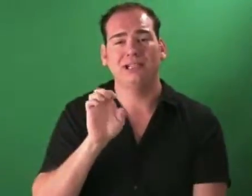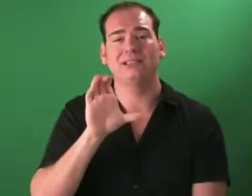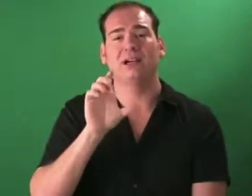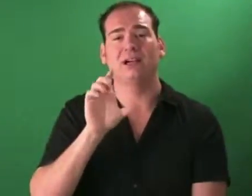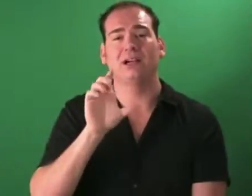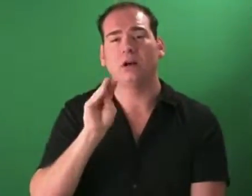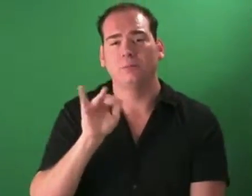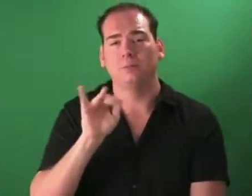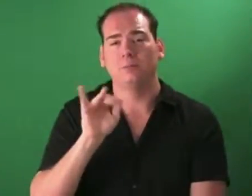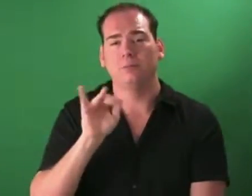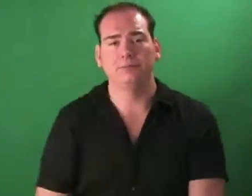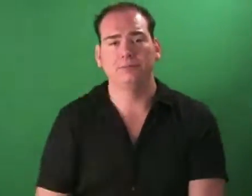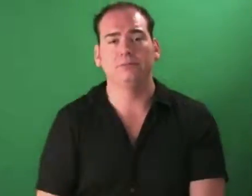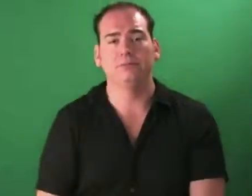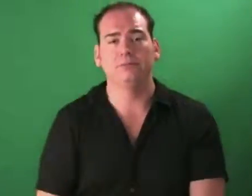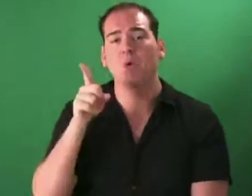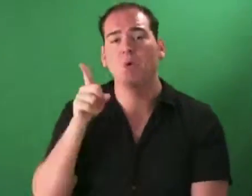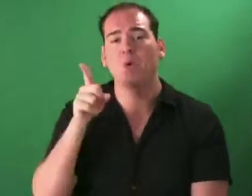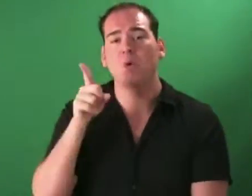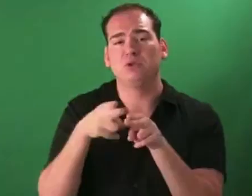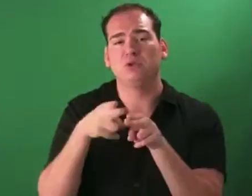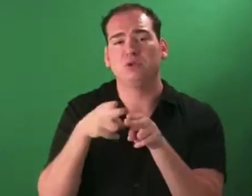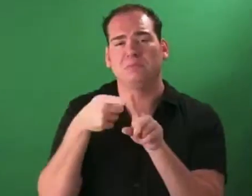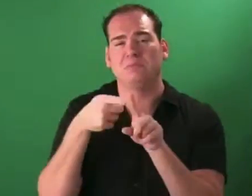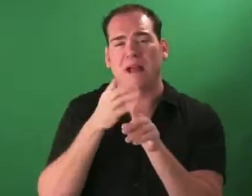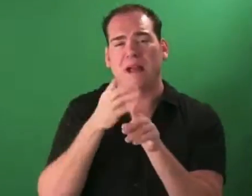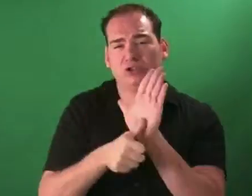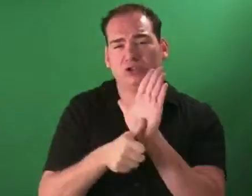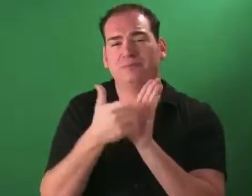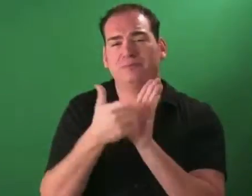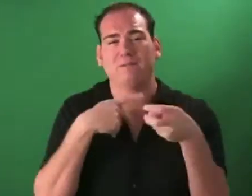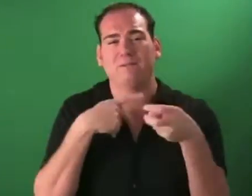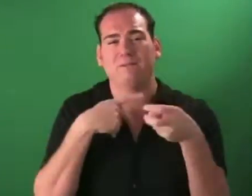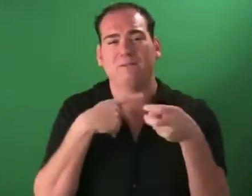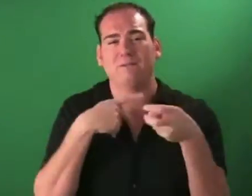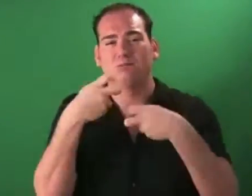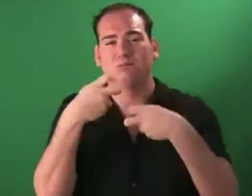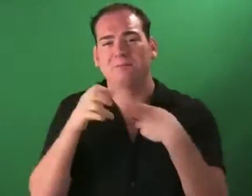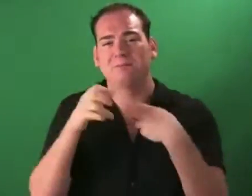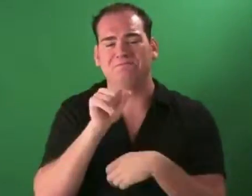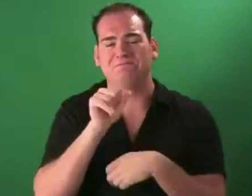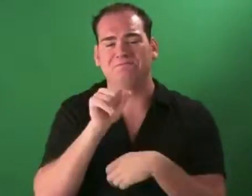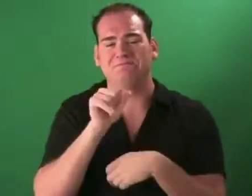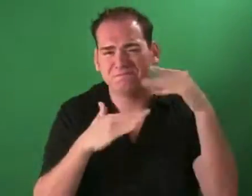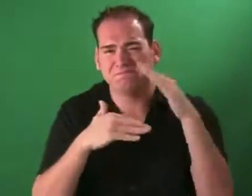One of the biggest helps to cancer is just removing it altogether.